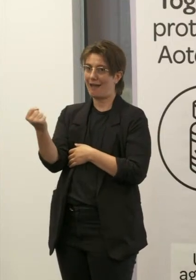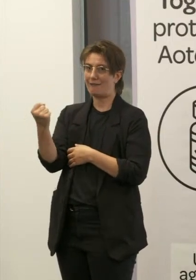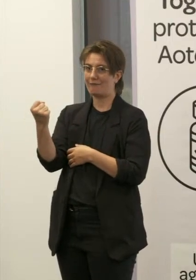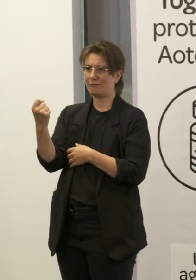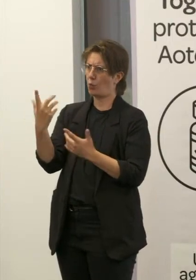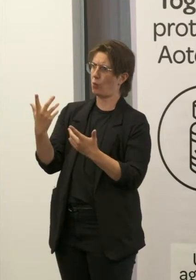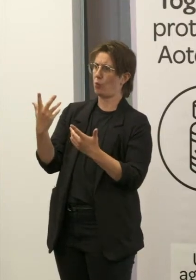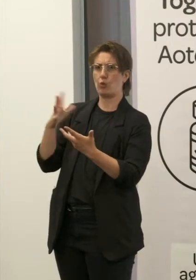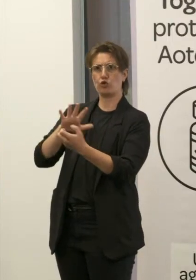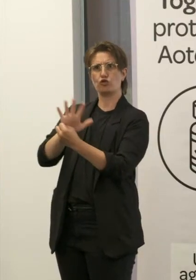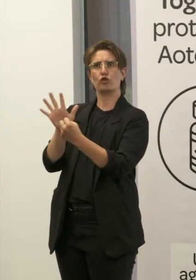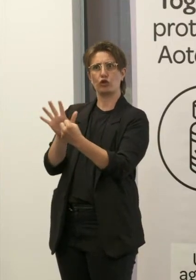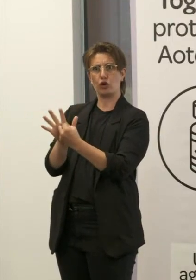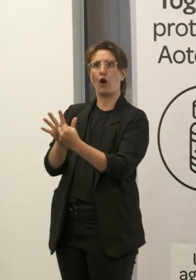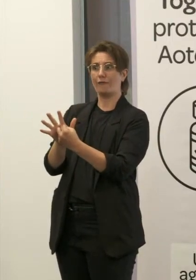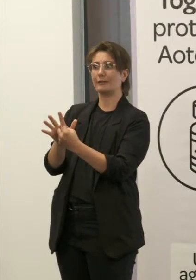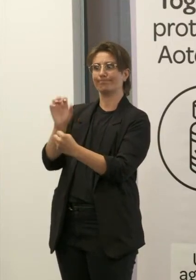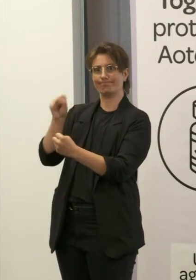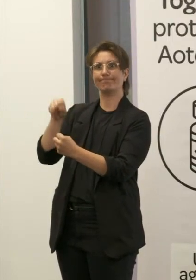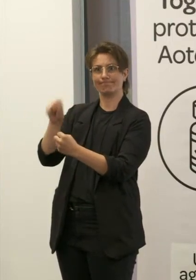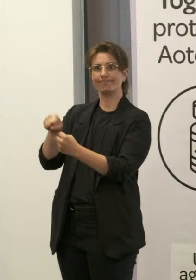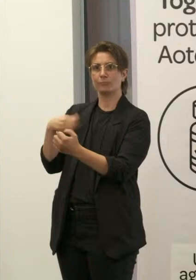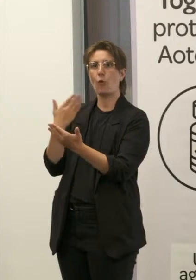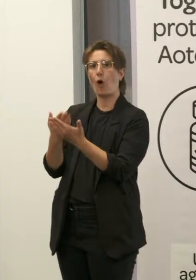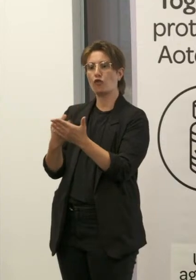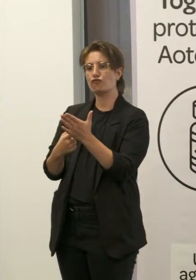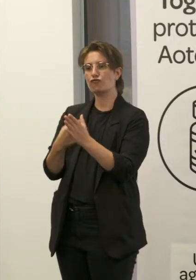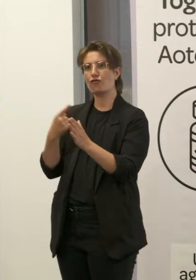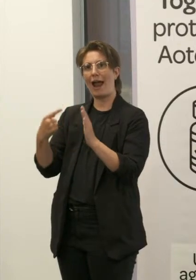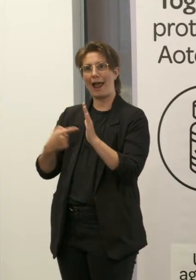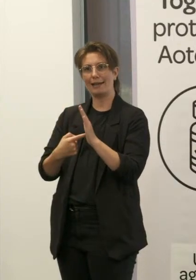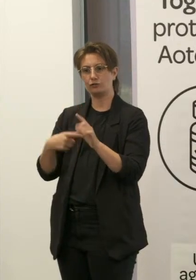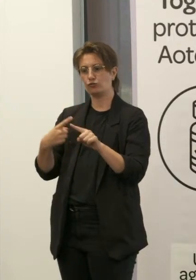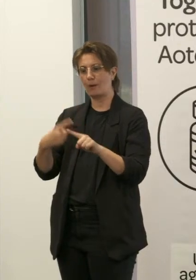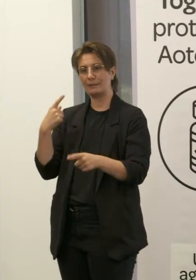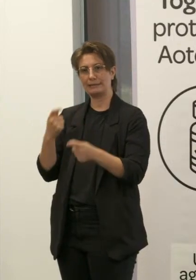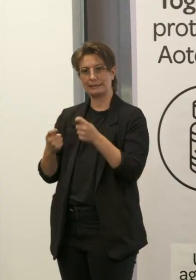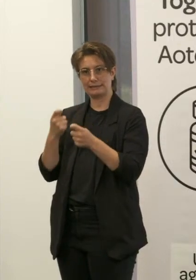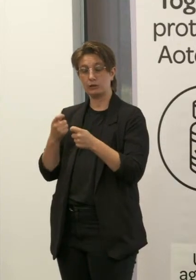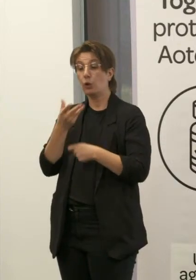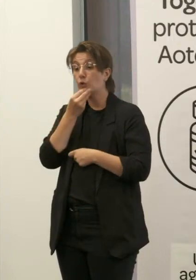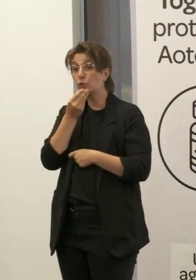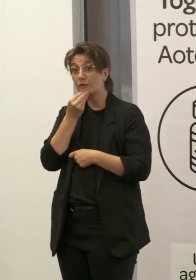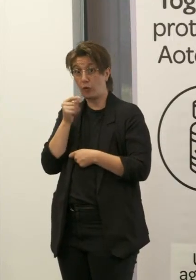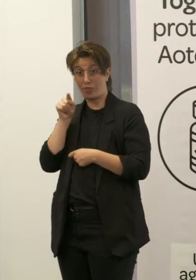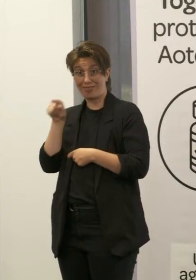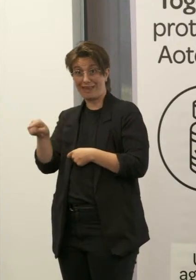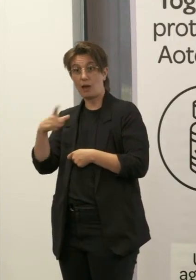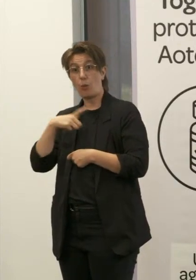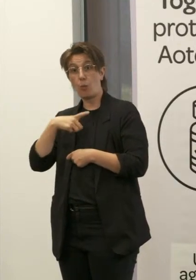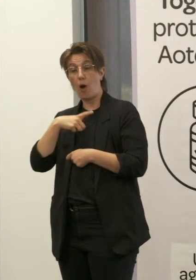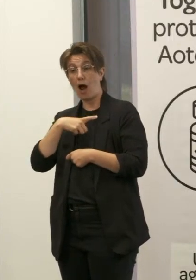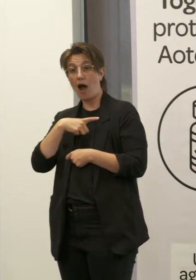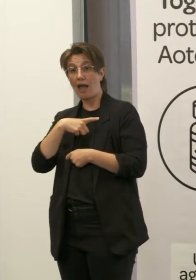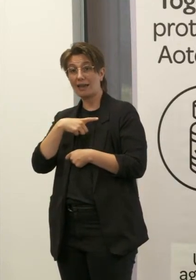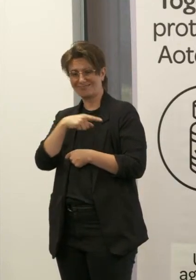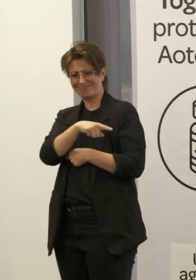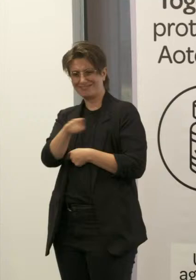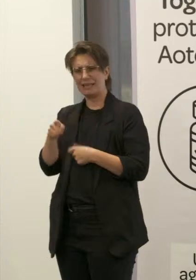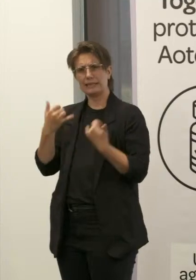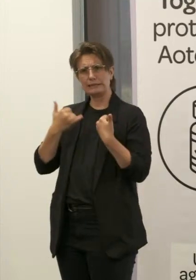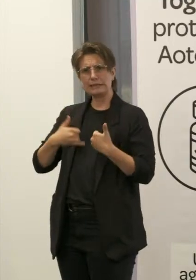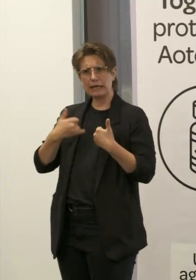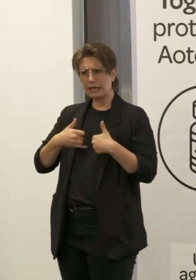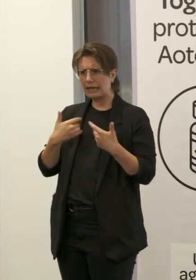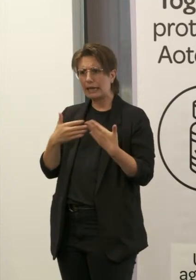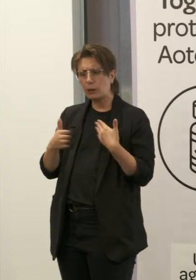And the reason that it's useful to use rapid antigen tests there is because there is what's called a high pretest probability. These are unwell people,